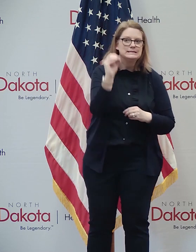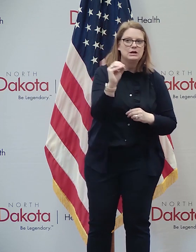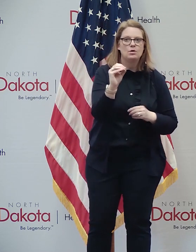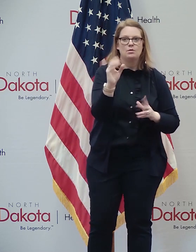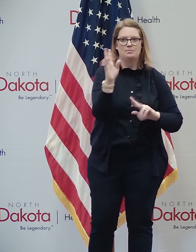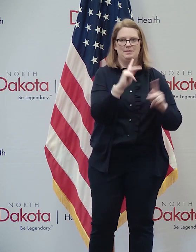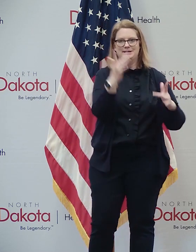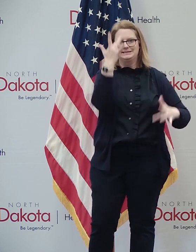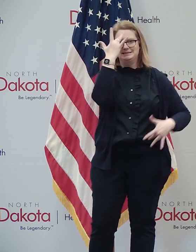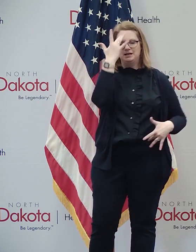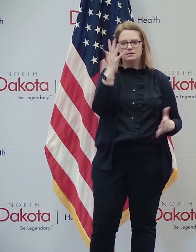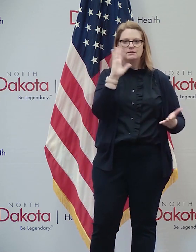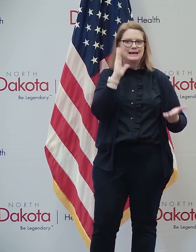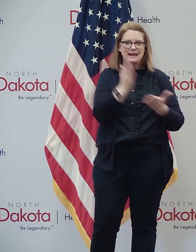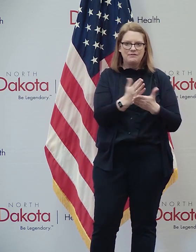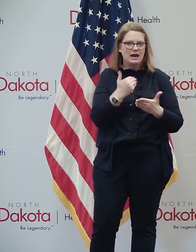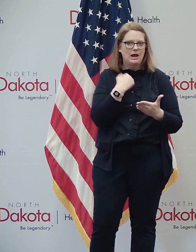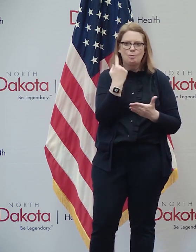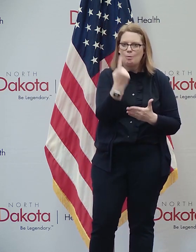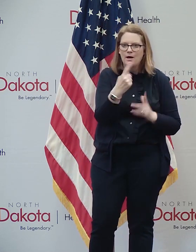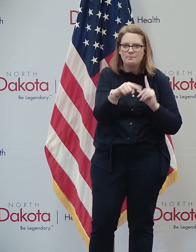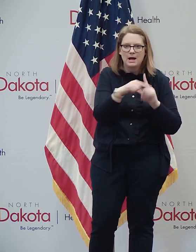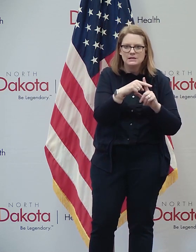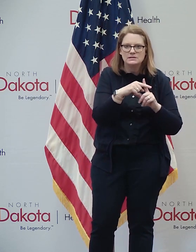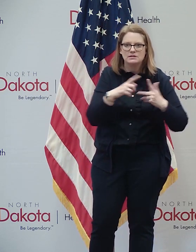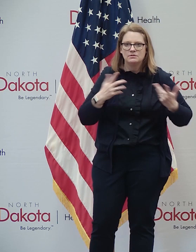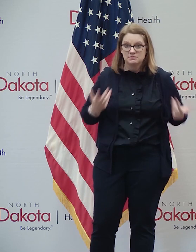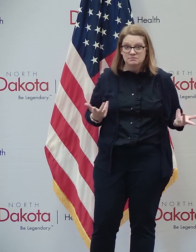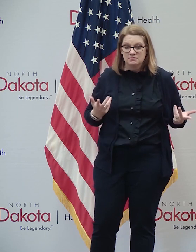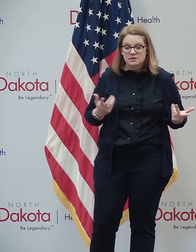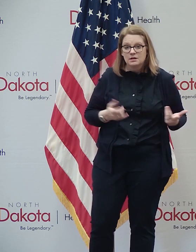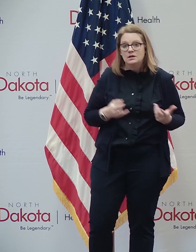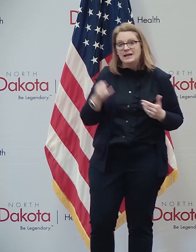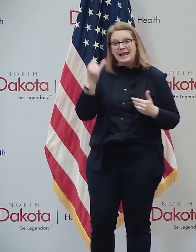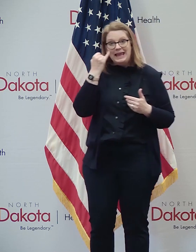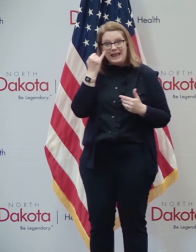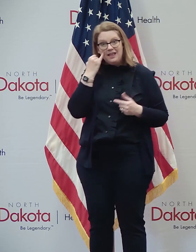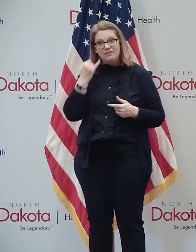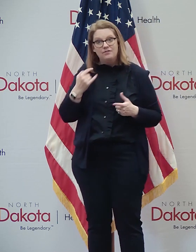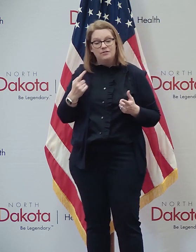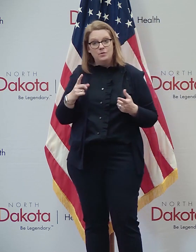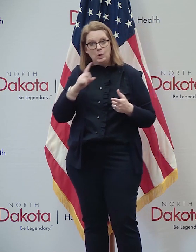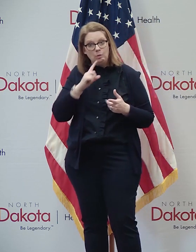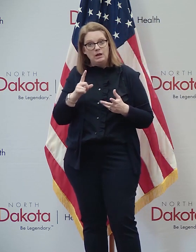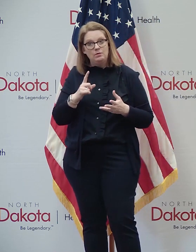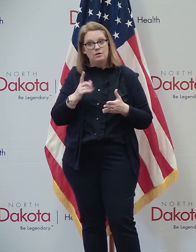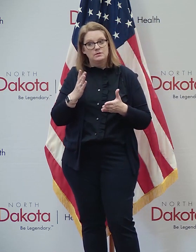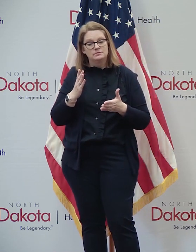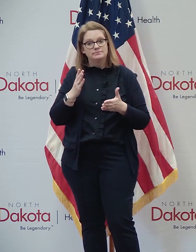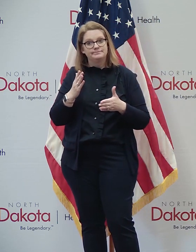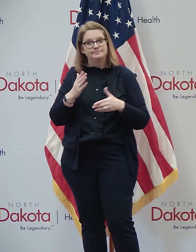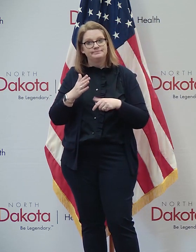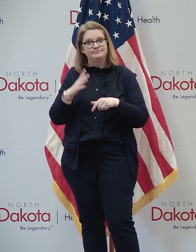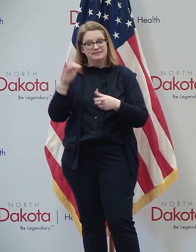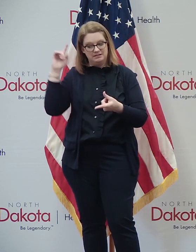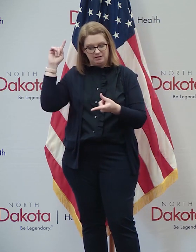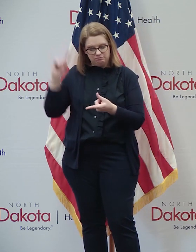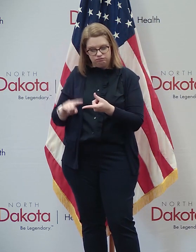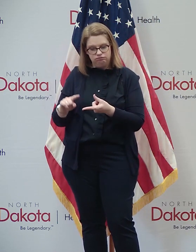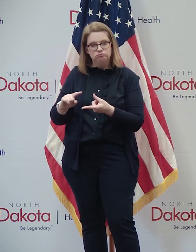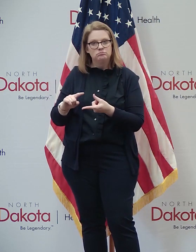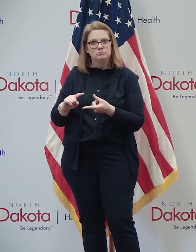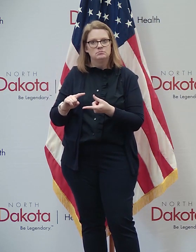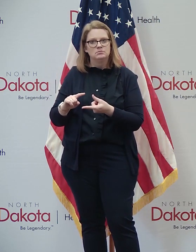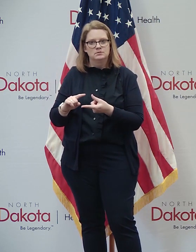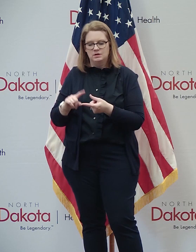thing to the ground, we got to drive more testing there. And I know, early on, people are saying you're going to do testing all over the state. We've done testing all over the state. We